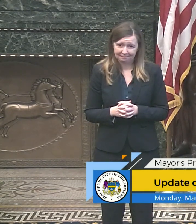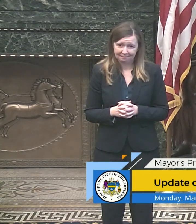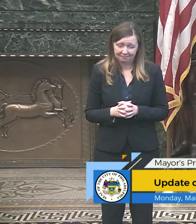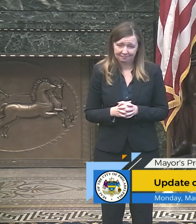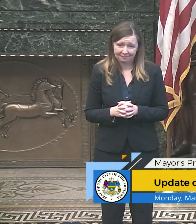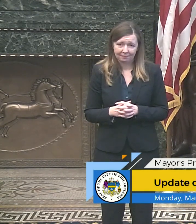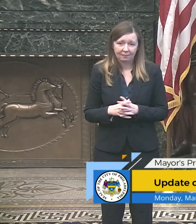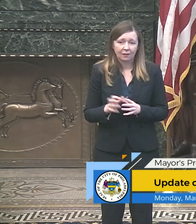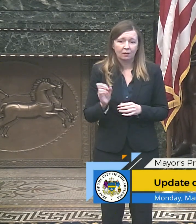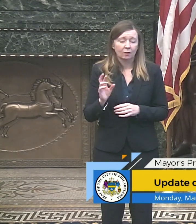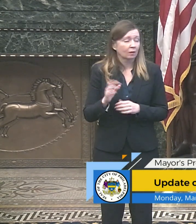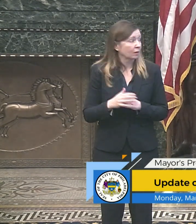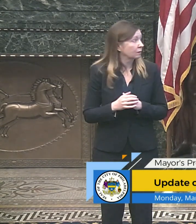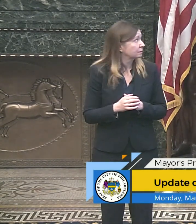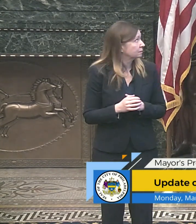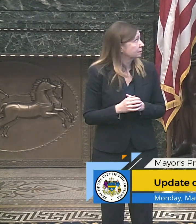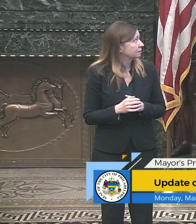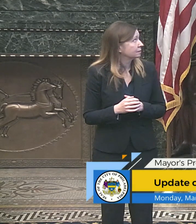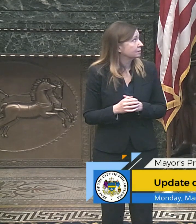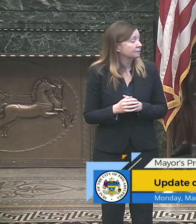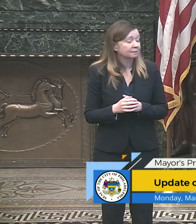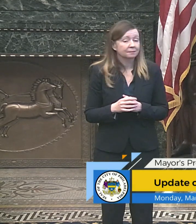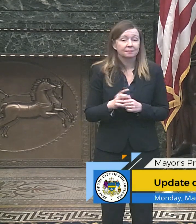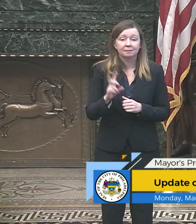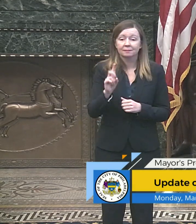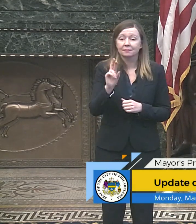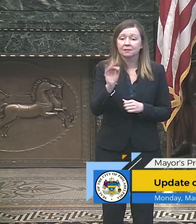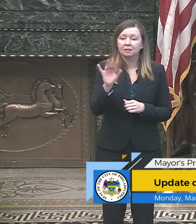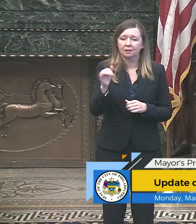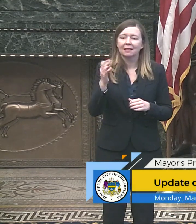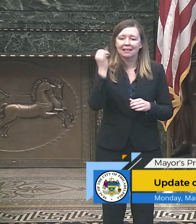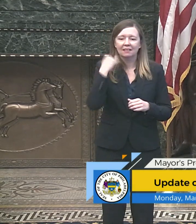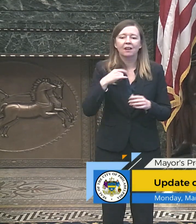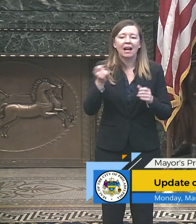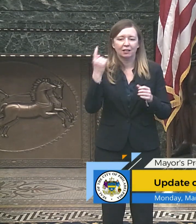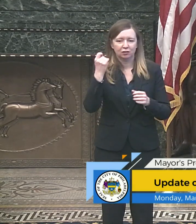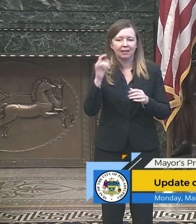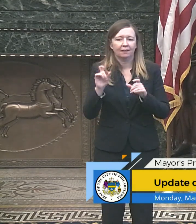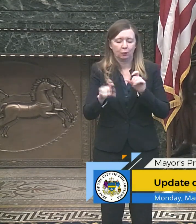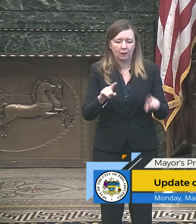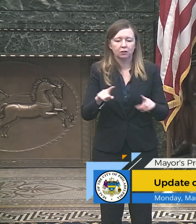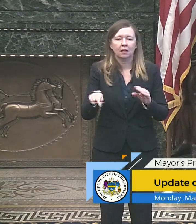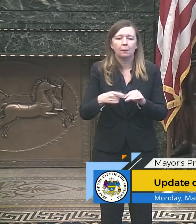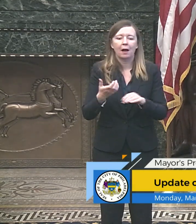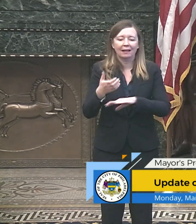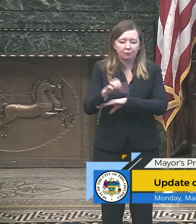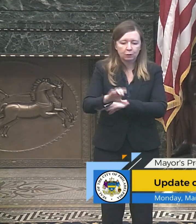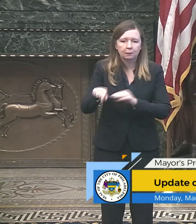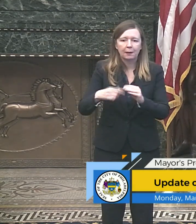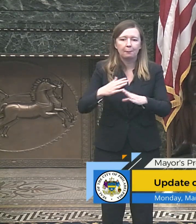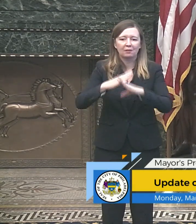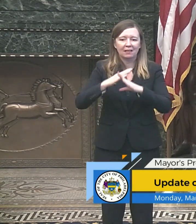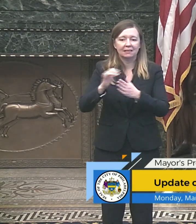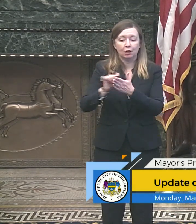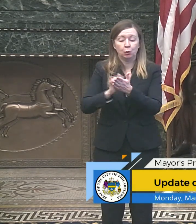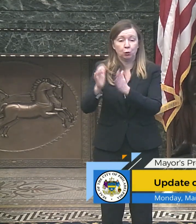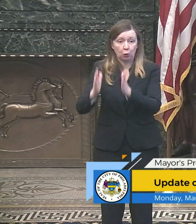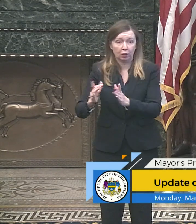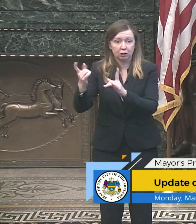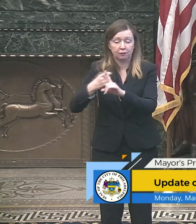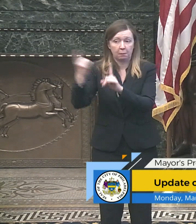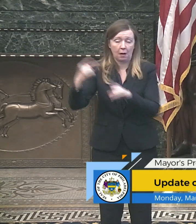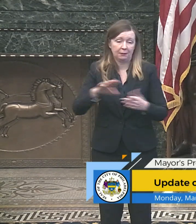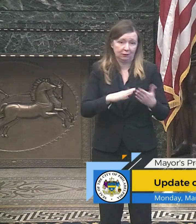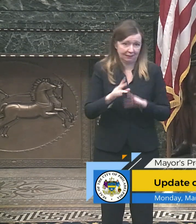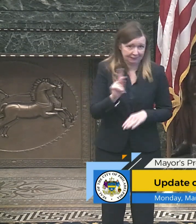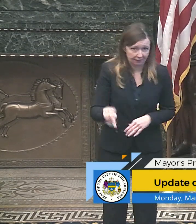for 14 days? So if I understand the question correctly, is it's about some sort of enforcement about preventing New Yorkers coming to Philadelphia.